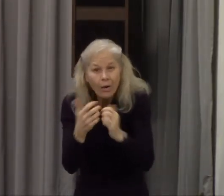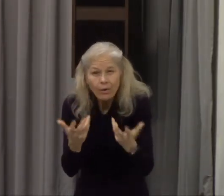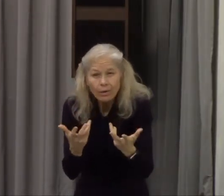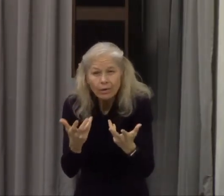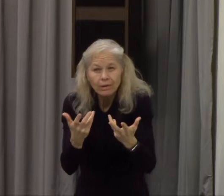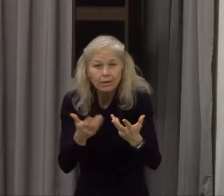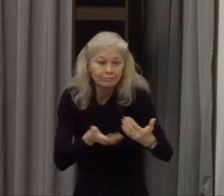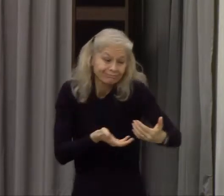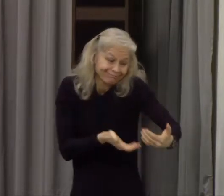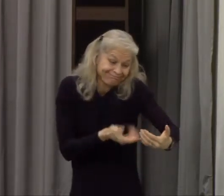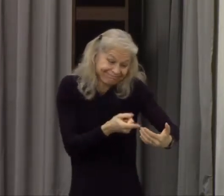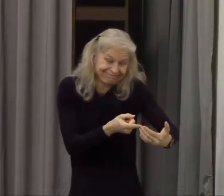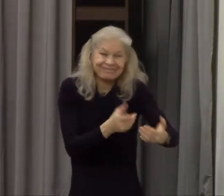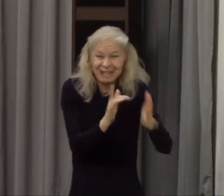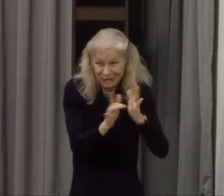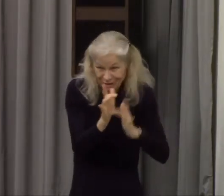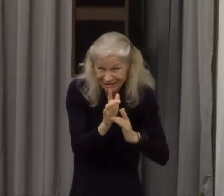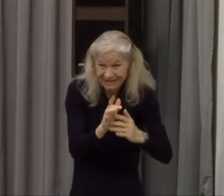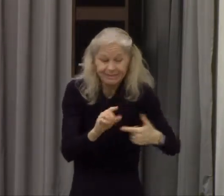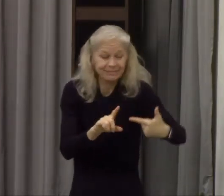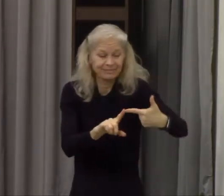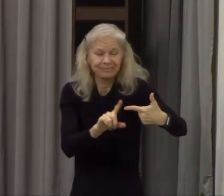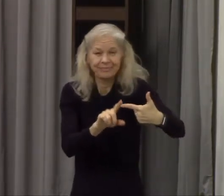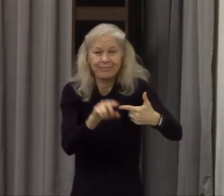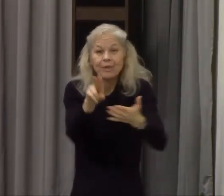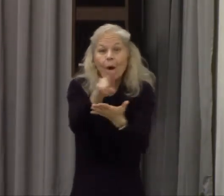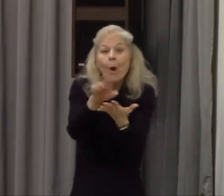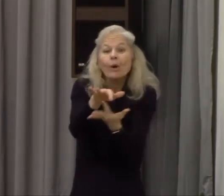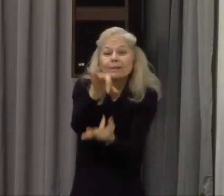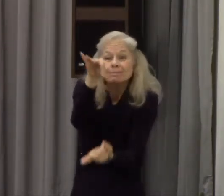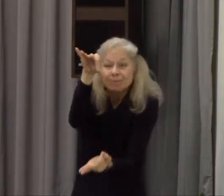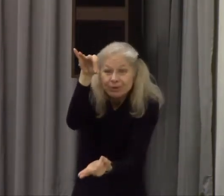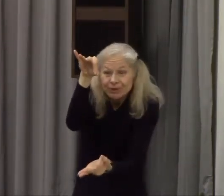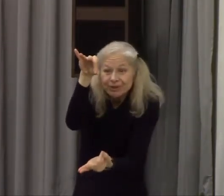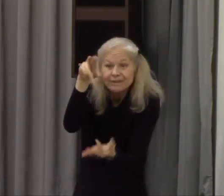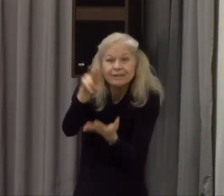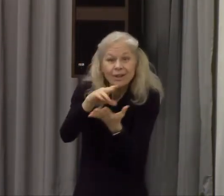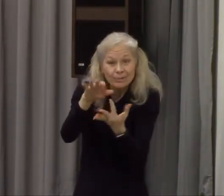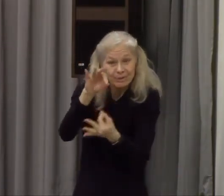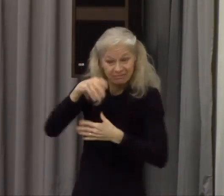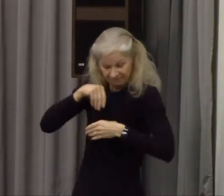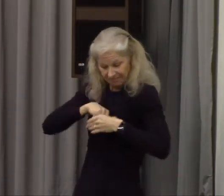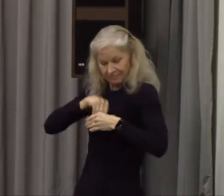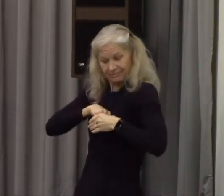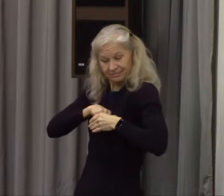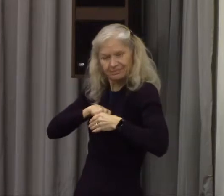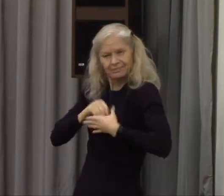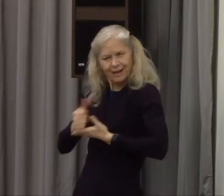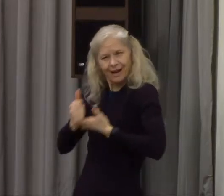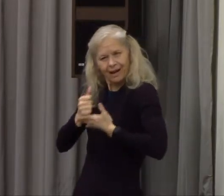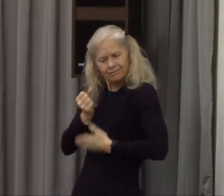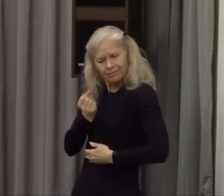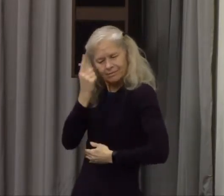In Luke chapter 10 and verse 21 and 22, Jesus is thinking about